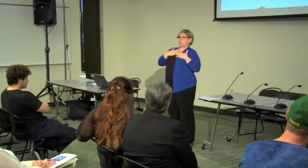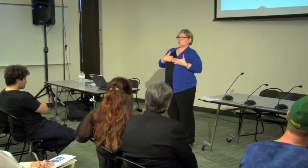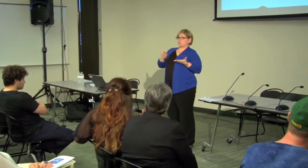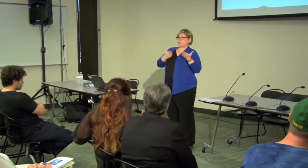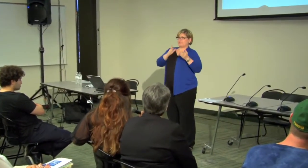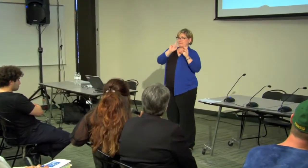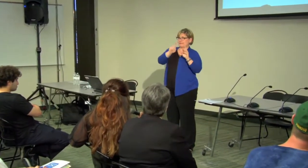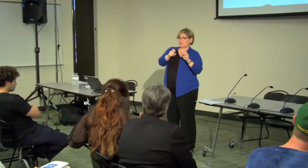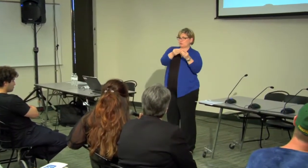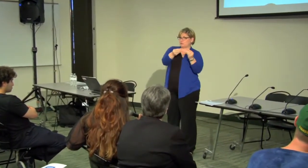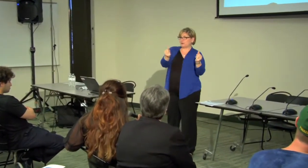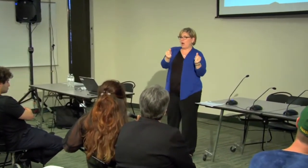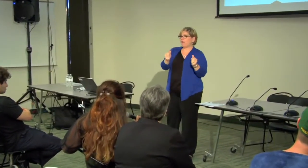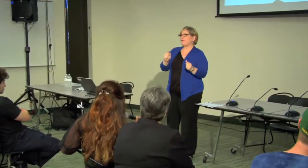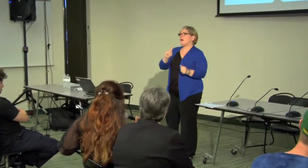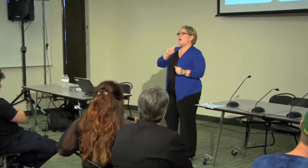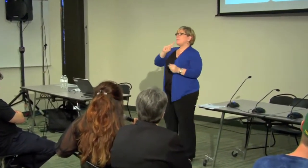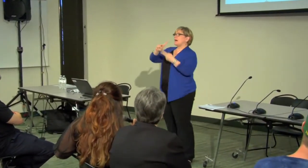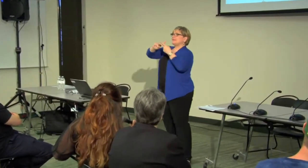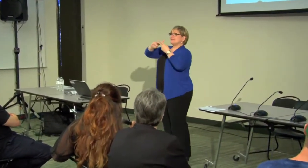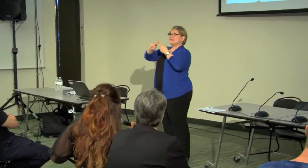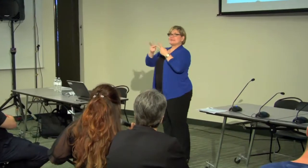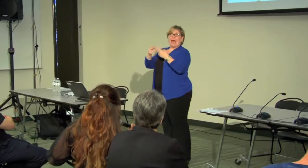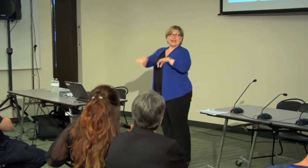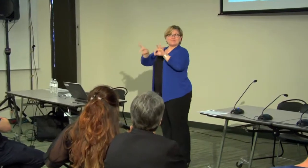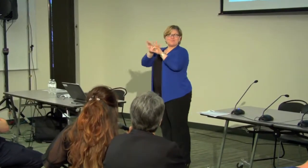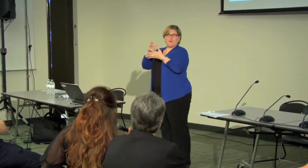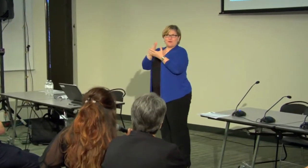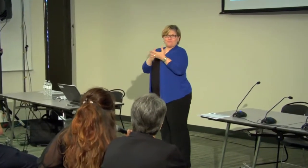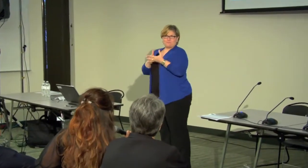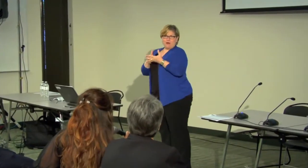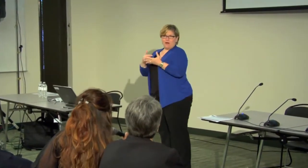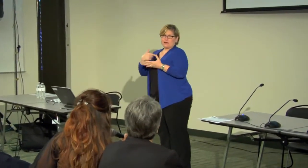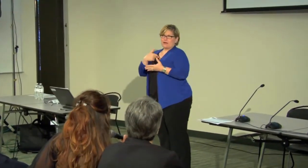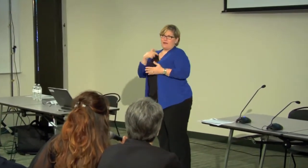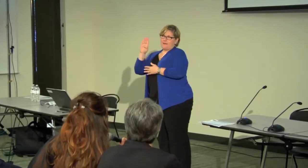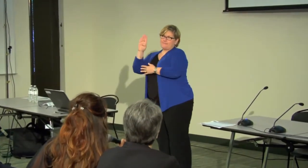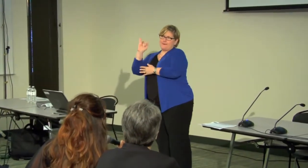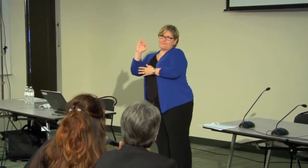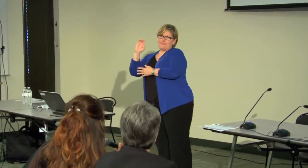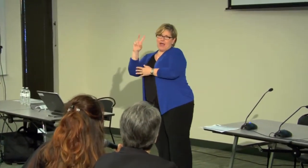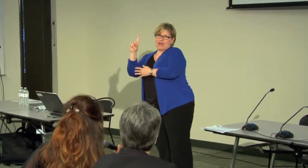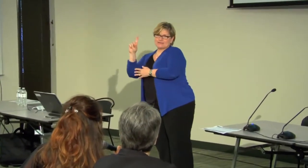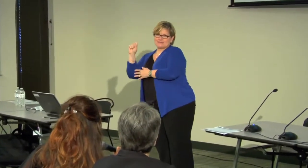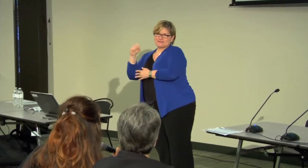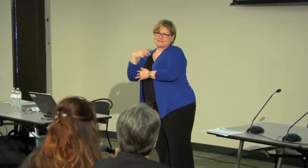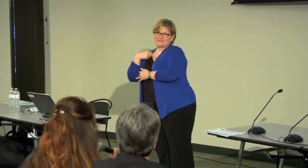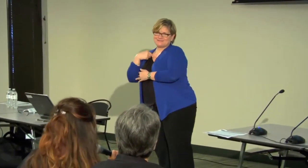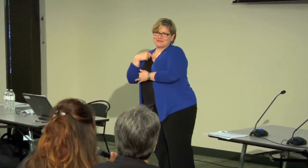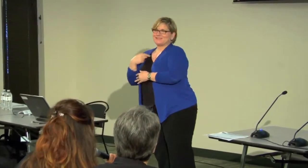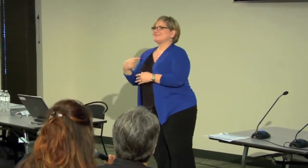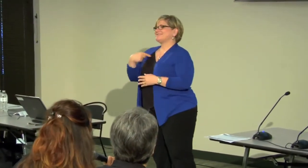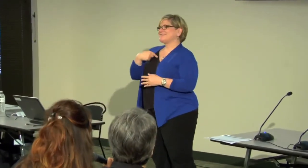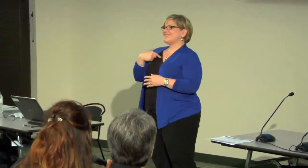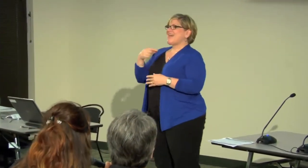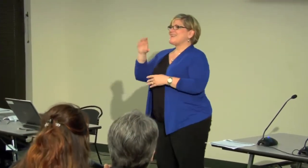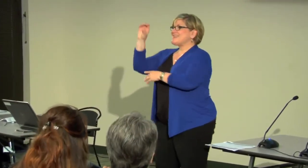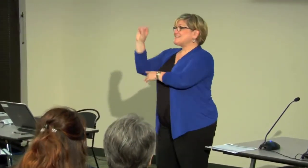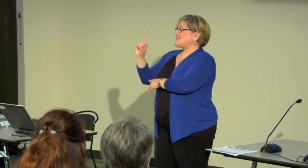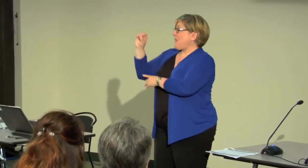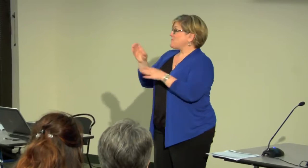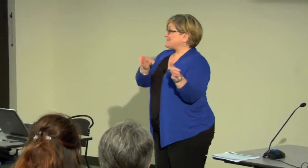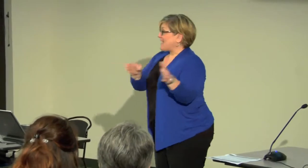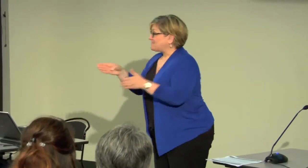issues that the Department of Human Services needed to resolve. The second and important piece, I'm biased as I mentioned